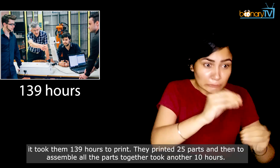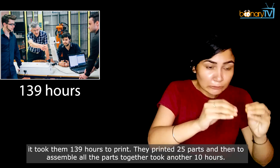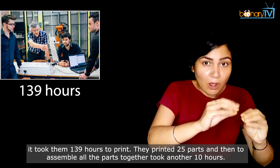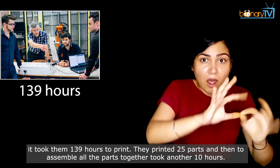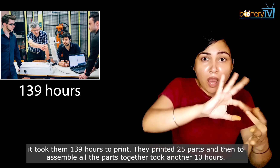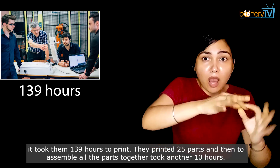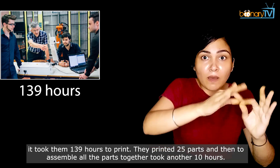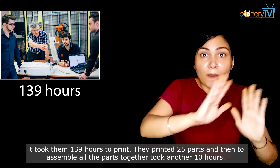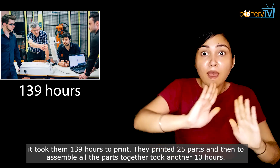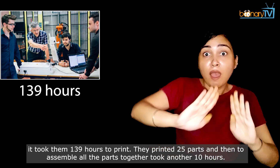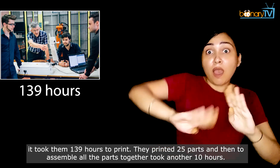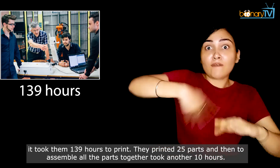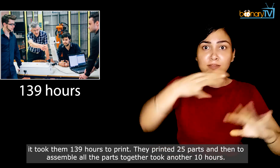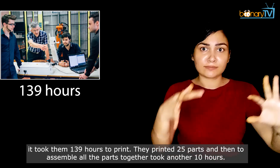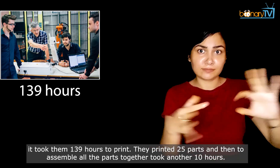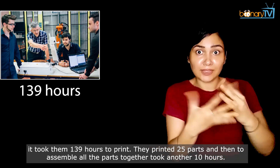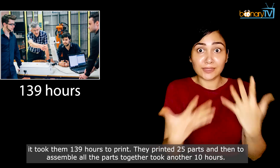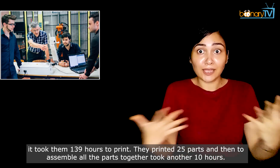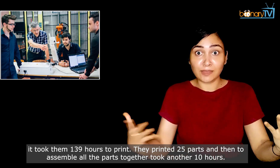139 hours to print.